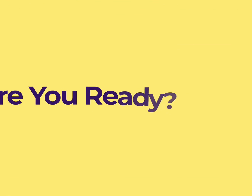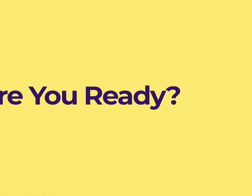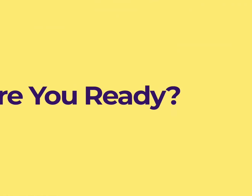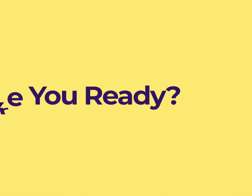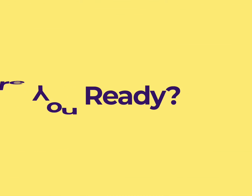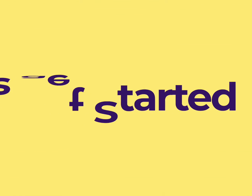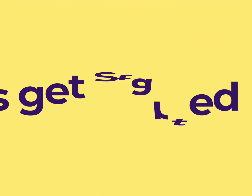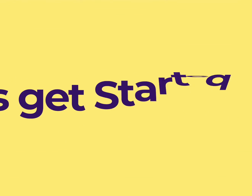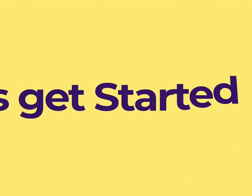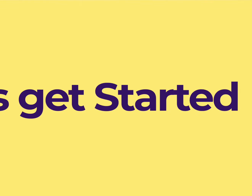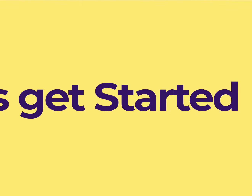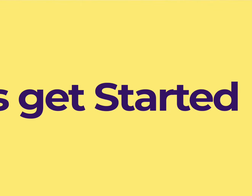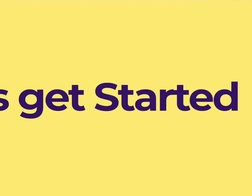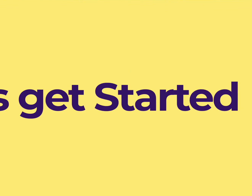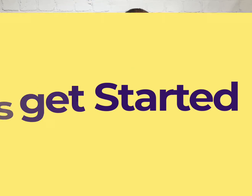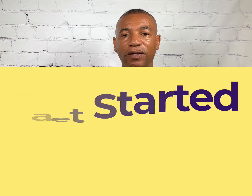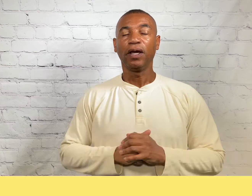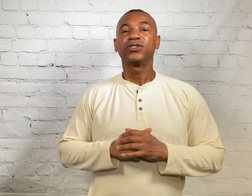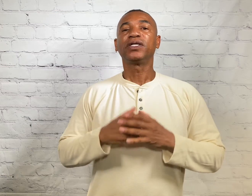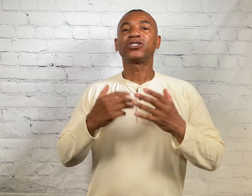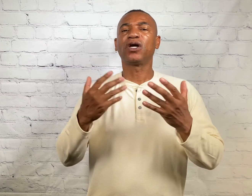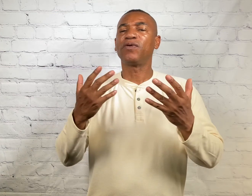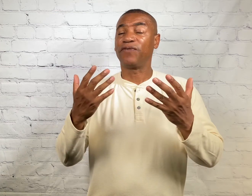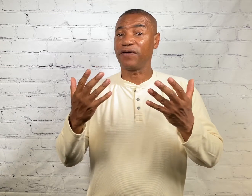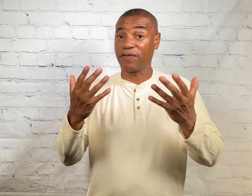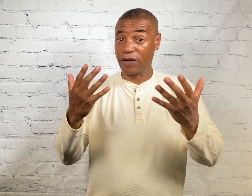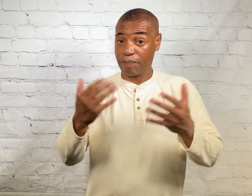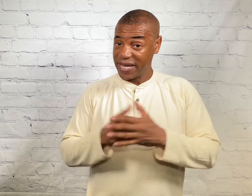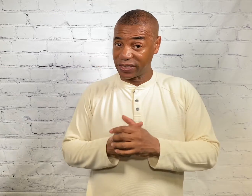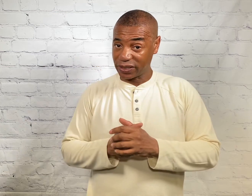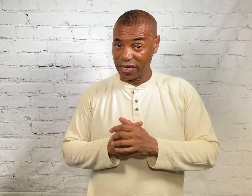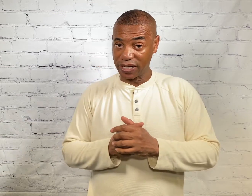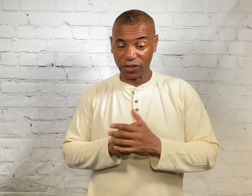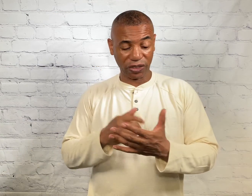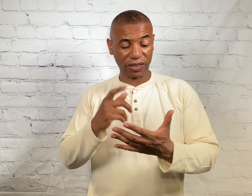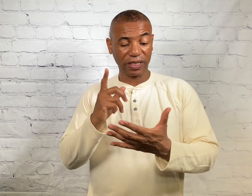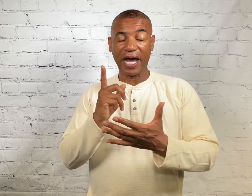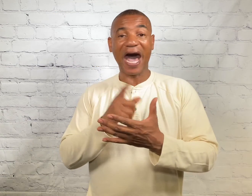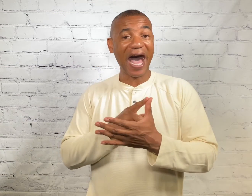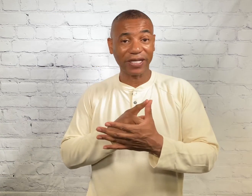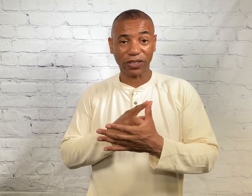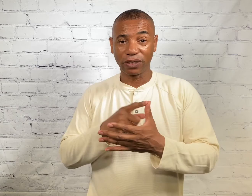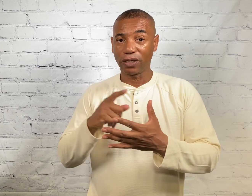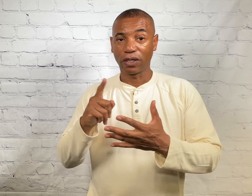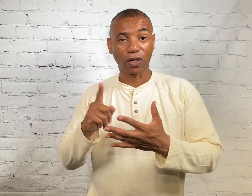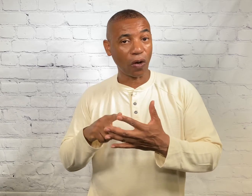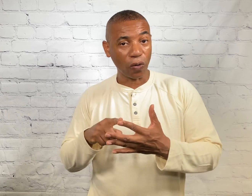ready? Let's get started. So let's start with the very basic signs such as hot,